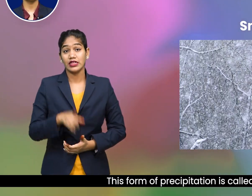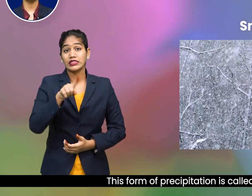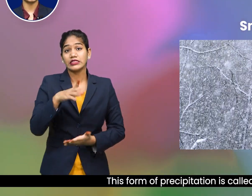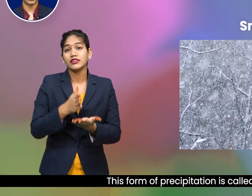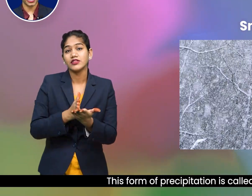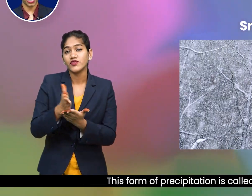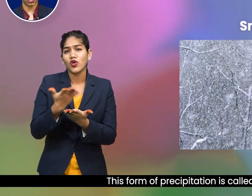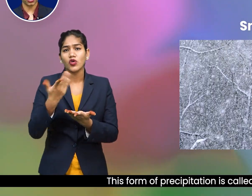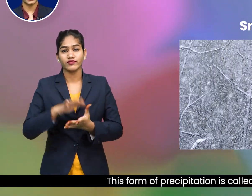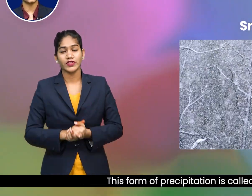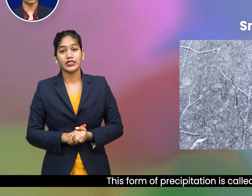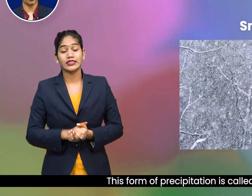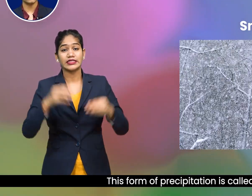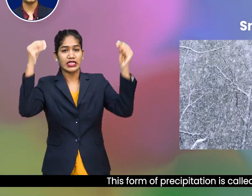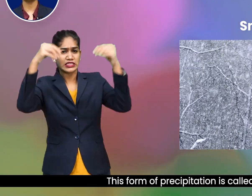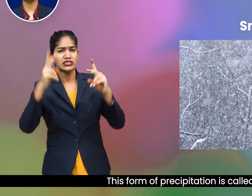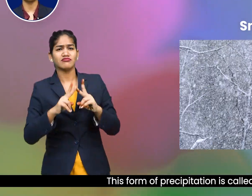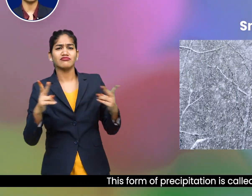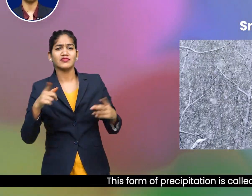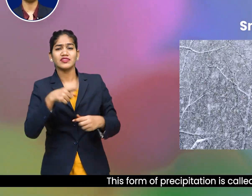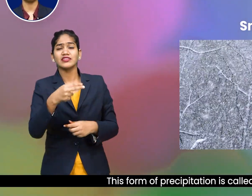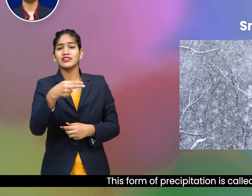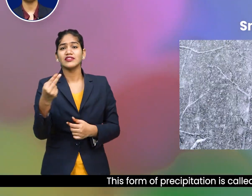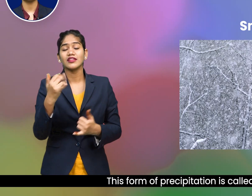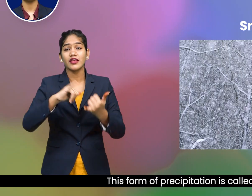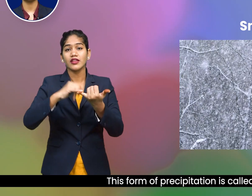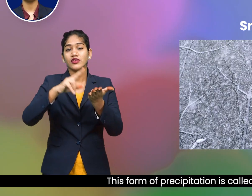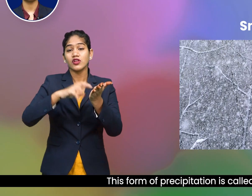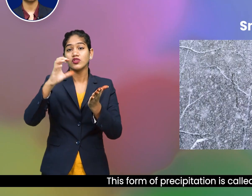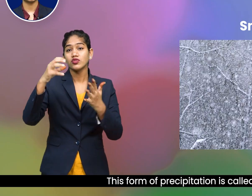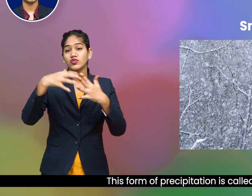This form of precipitation is called snowfall.